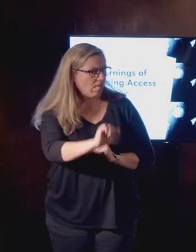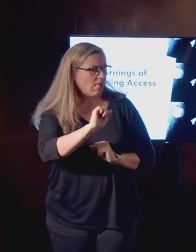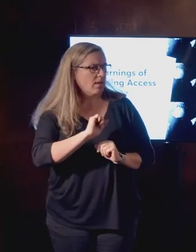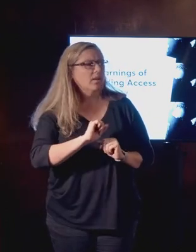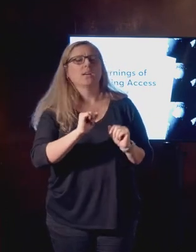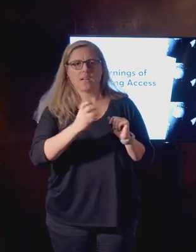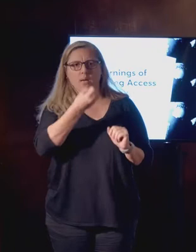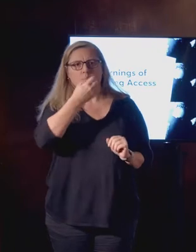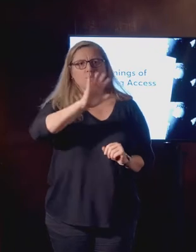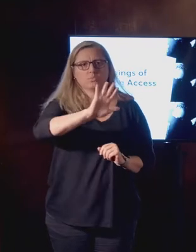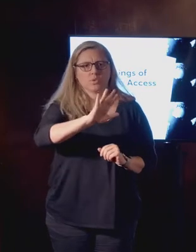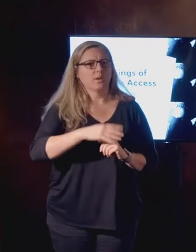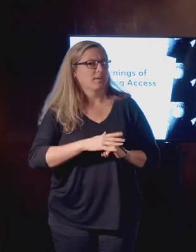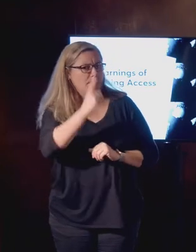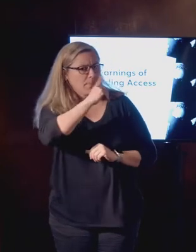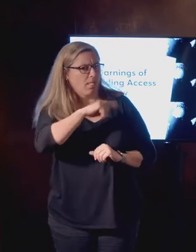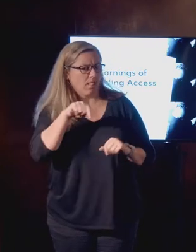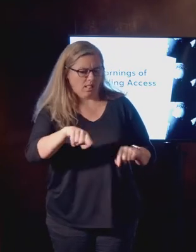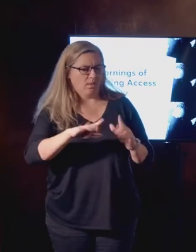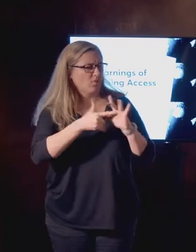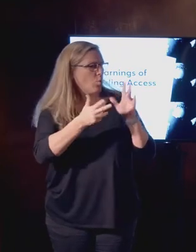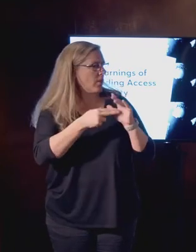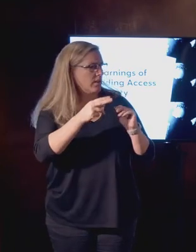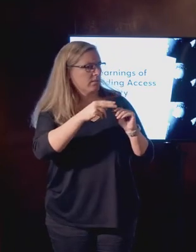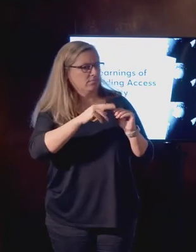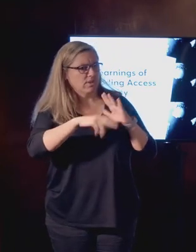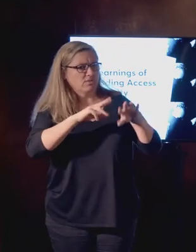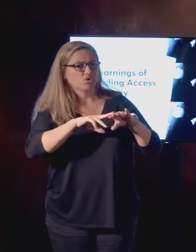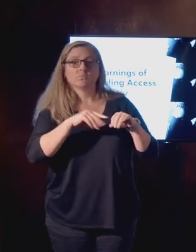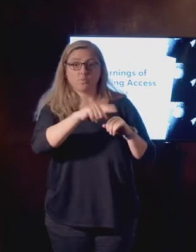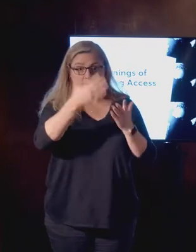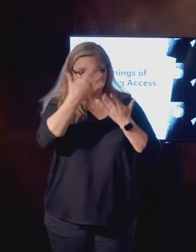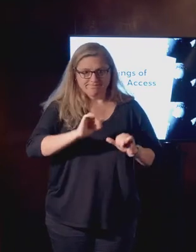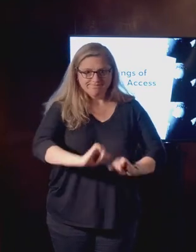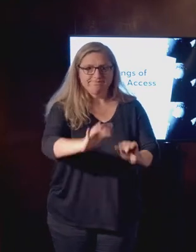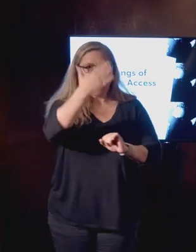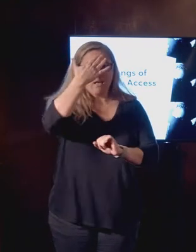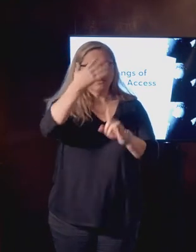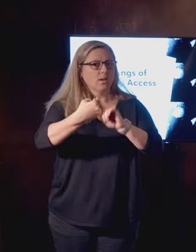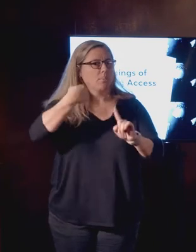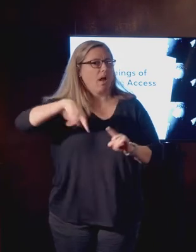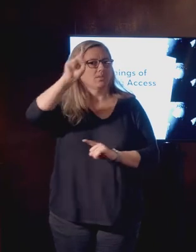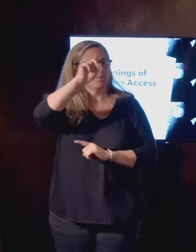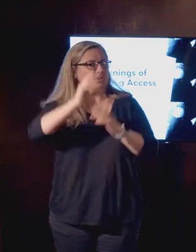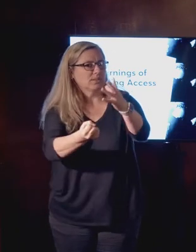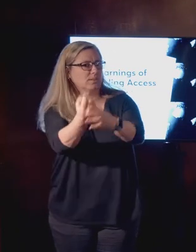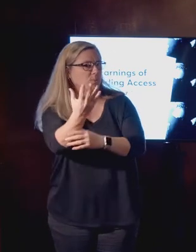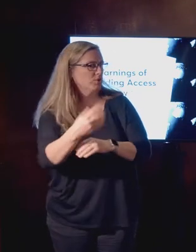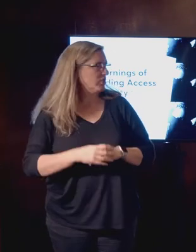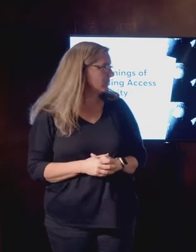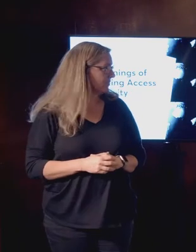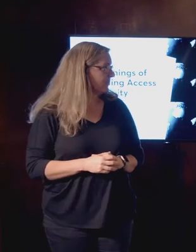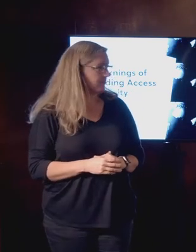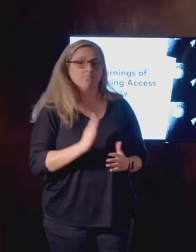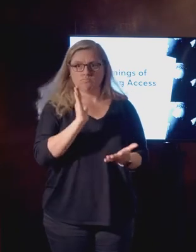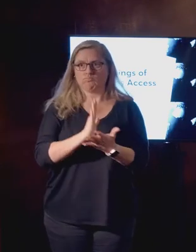the Wurundjeri and the Boiwurrung people of the Kulin Nation. We repay our respects to elders past, present and emerging, and